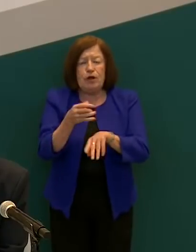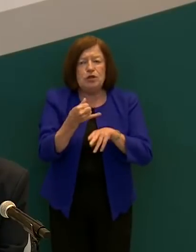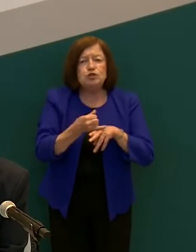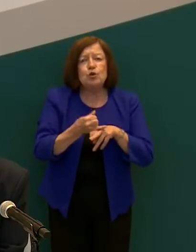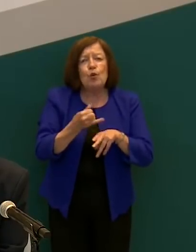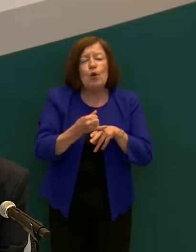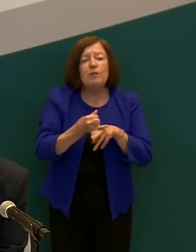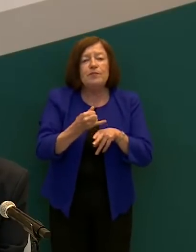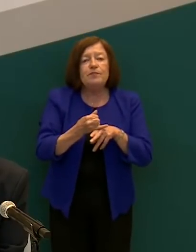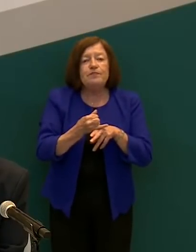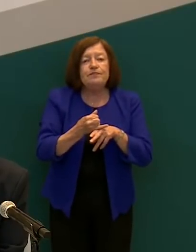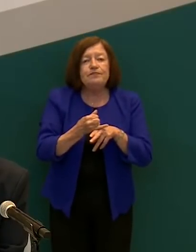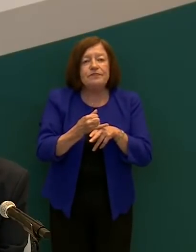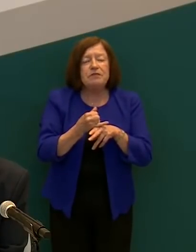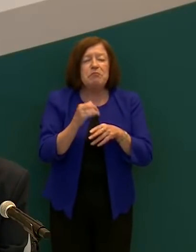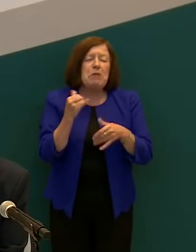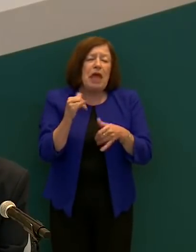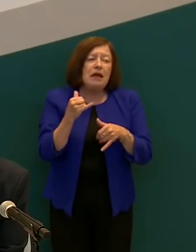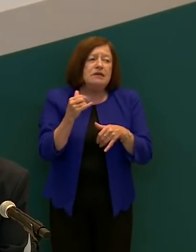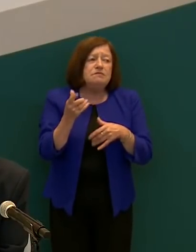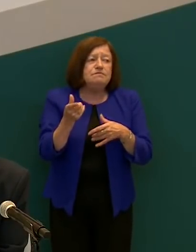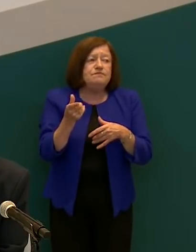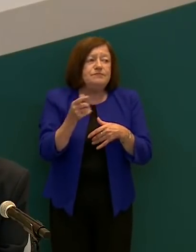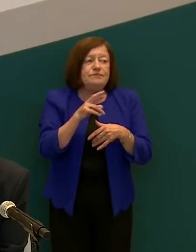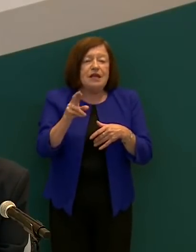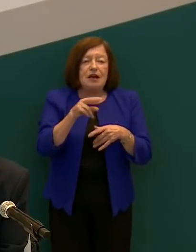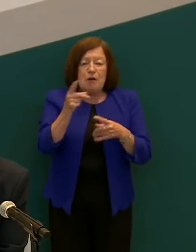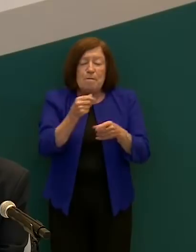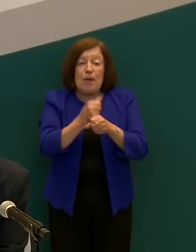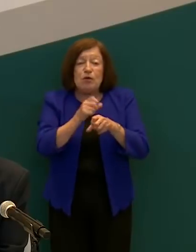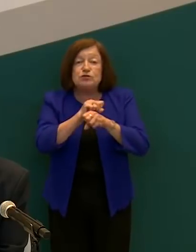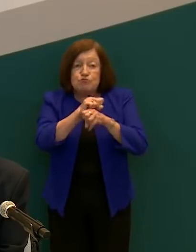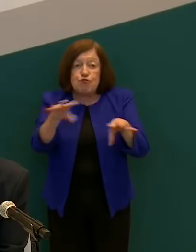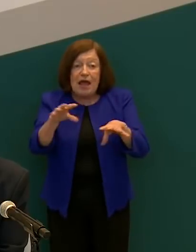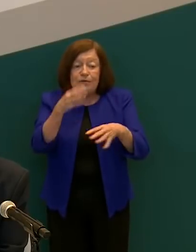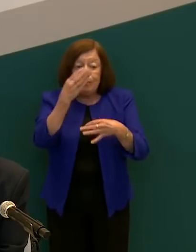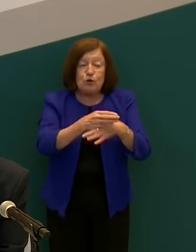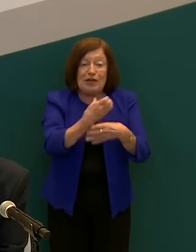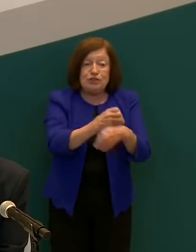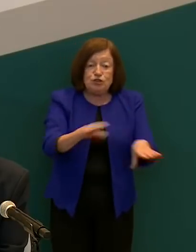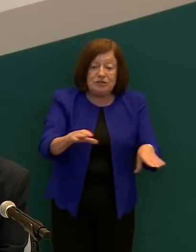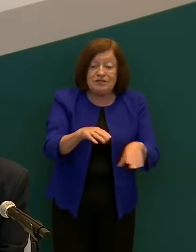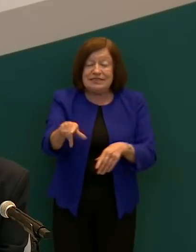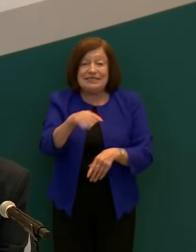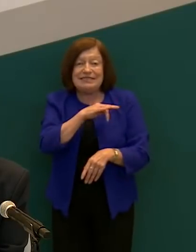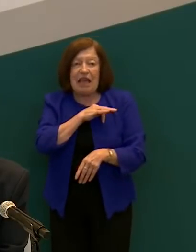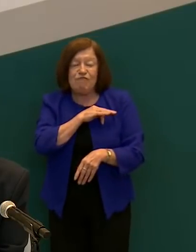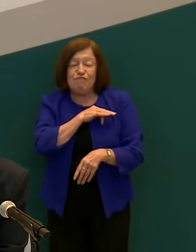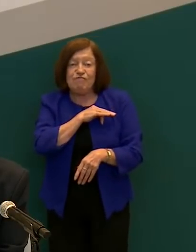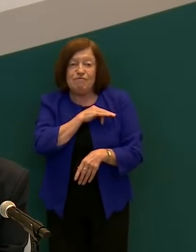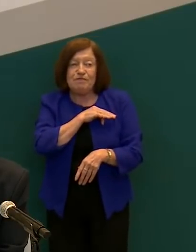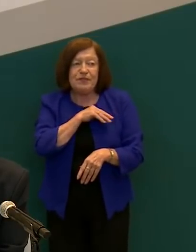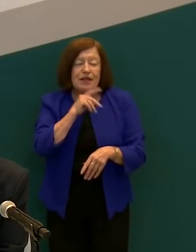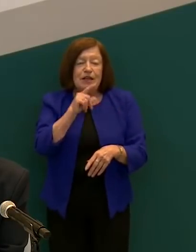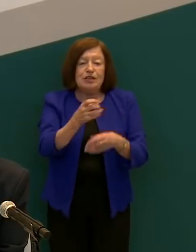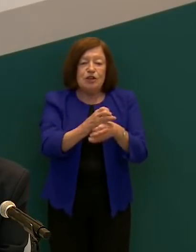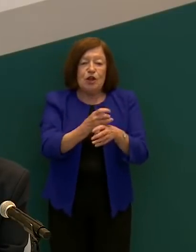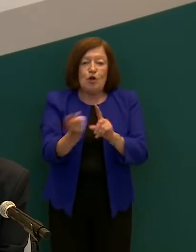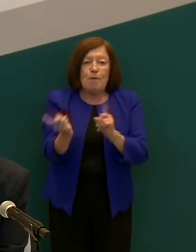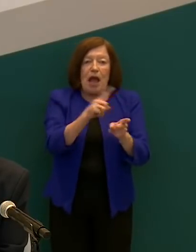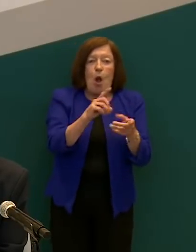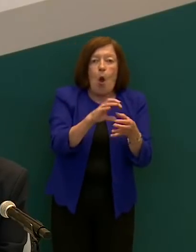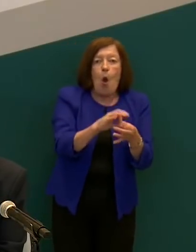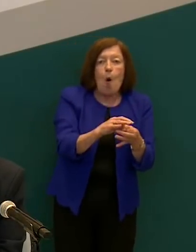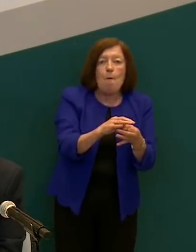school, and maybe not so much it's being spread between kids and kids themselves getting sick, but maybe kids coming back